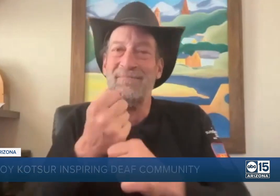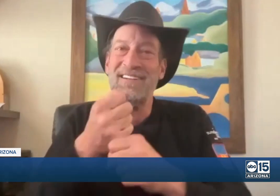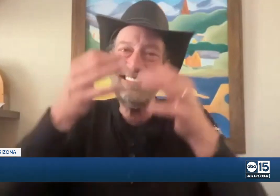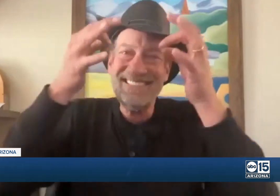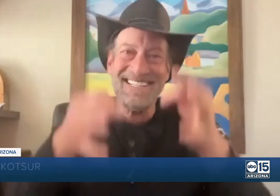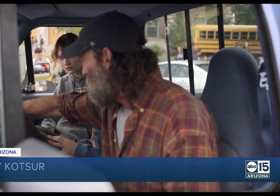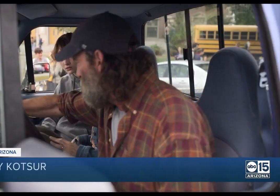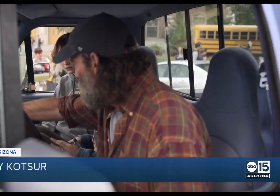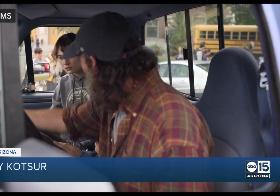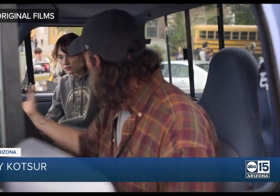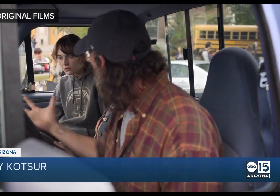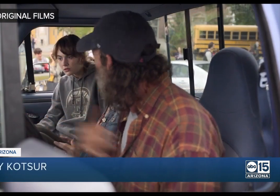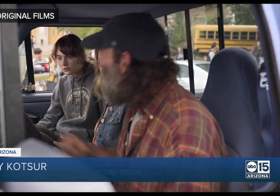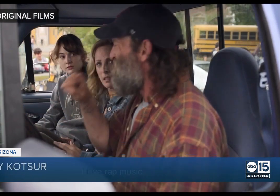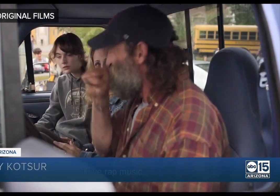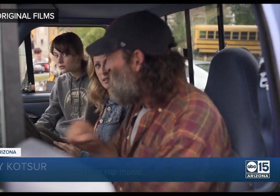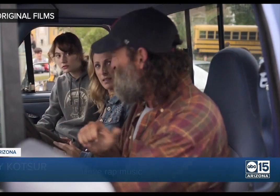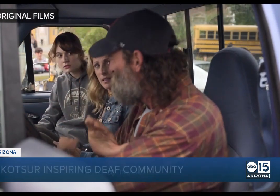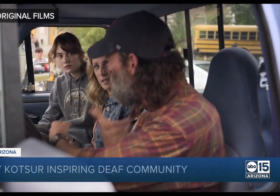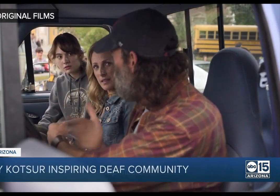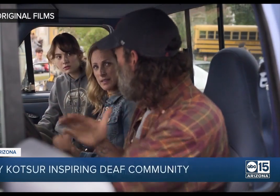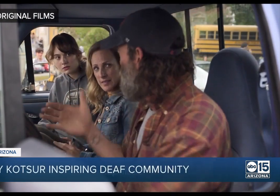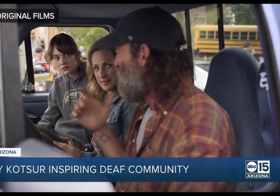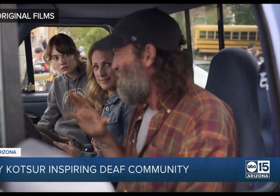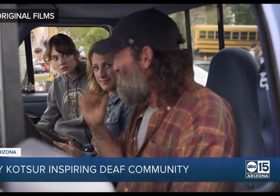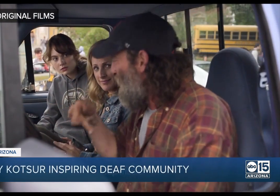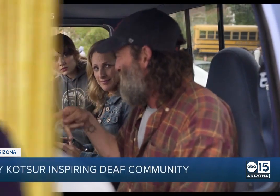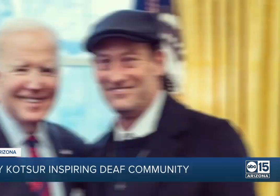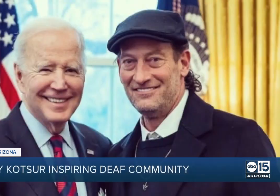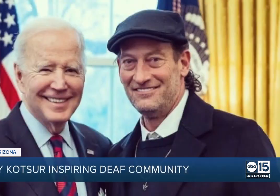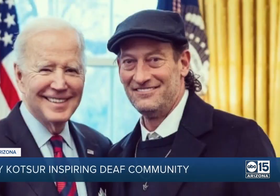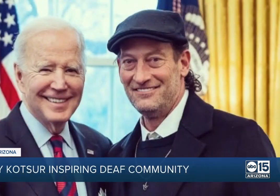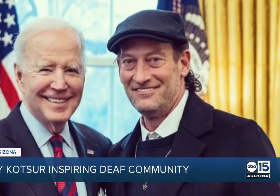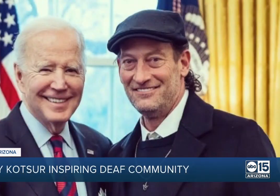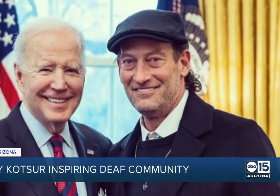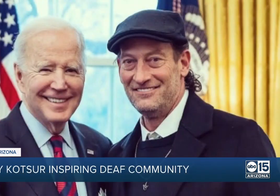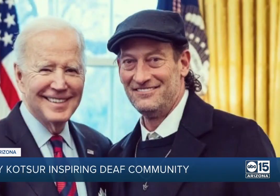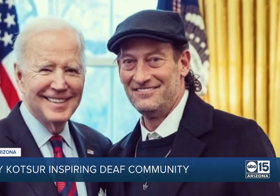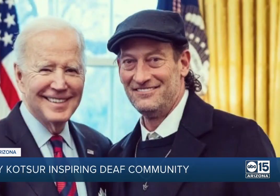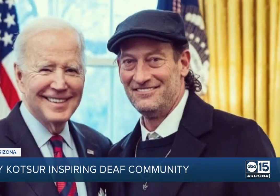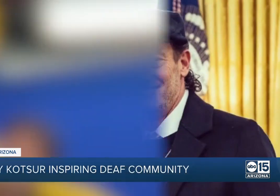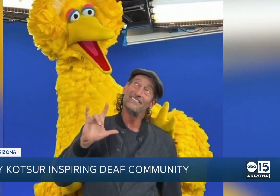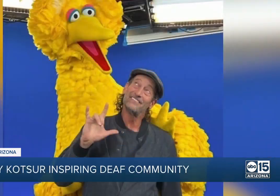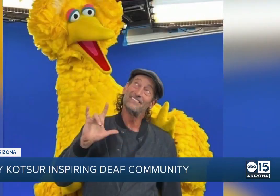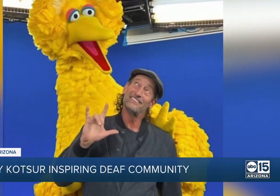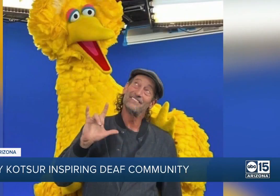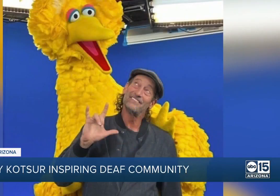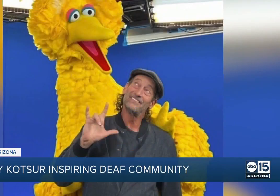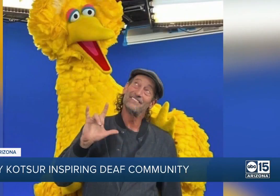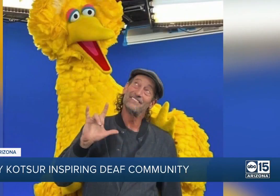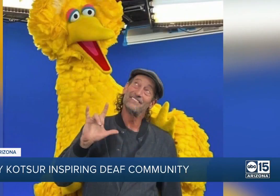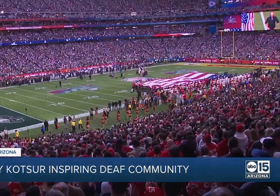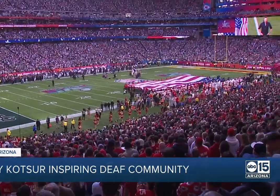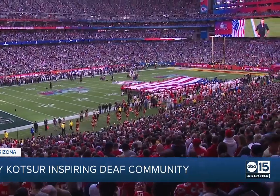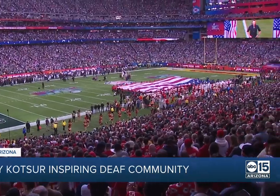so after his Best Supporting Actor win in CODA, Child of a Deaf Adult, Kotsur met some important people and made some memorable appearances.